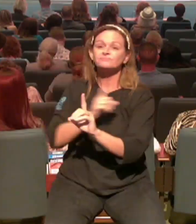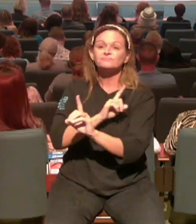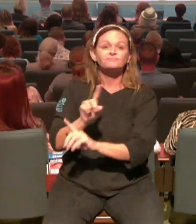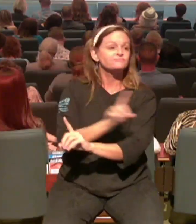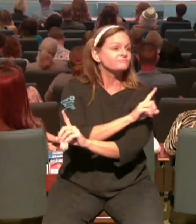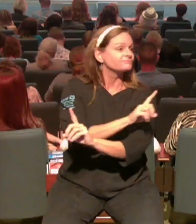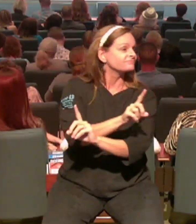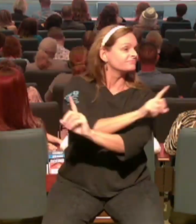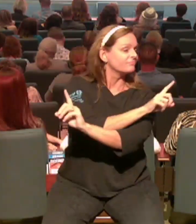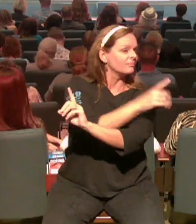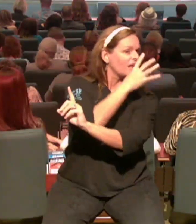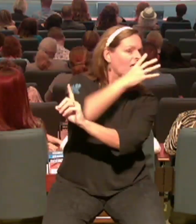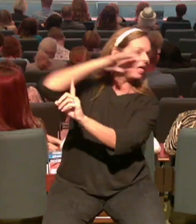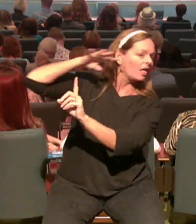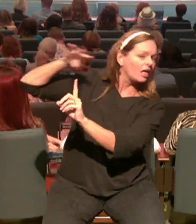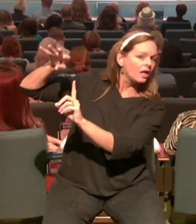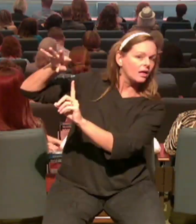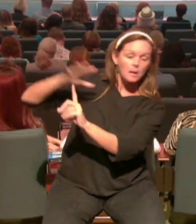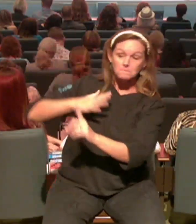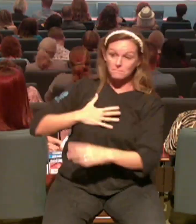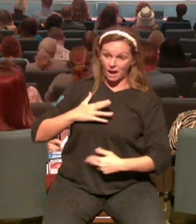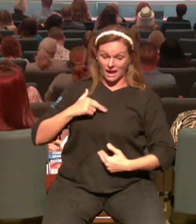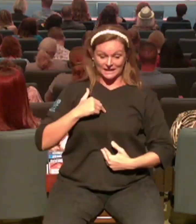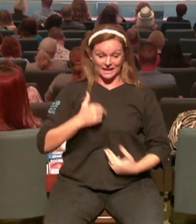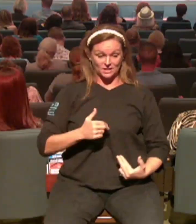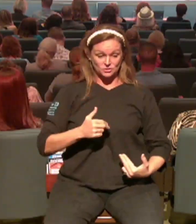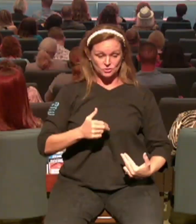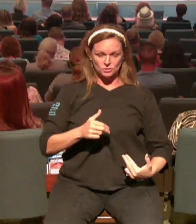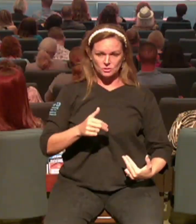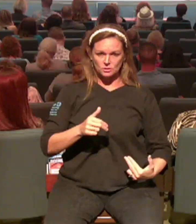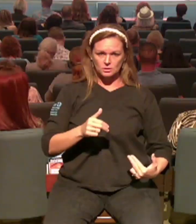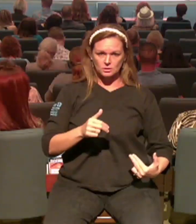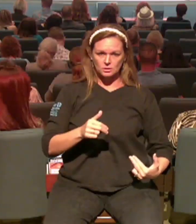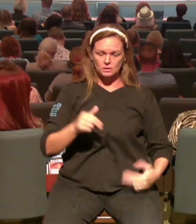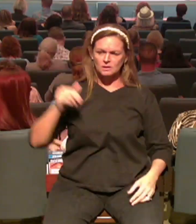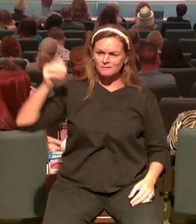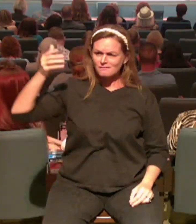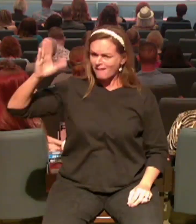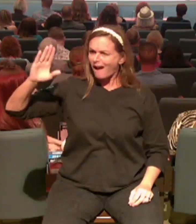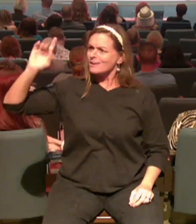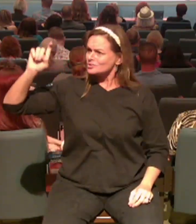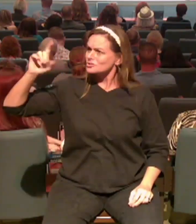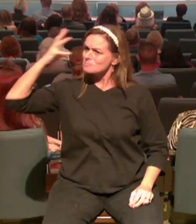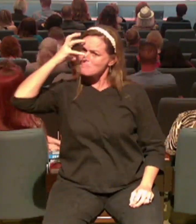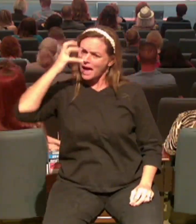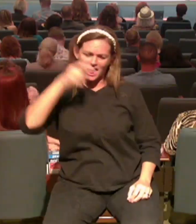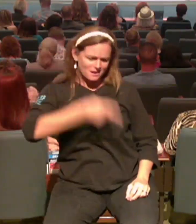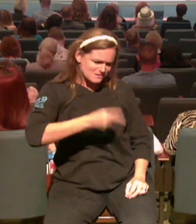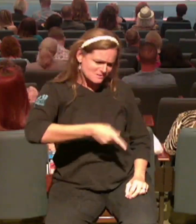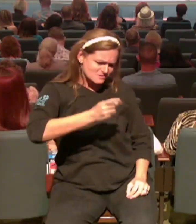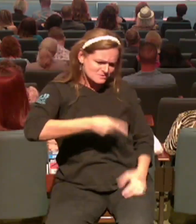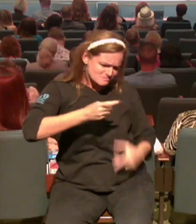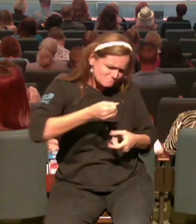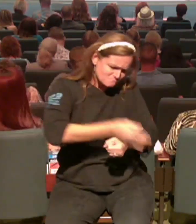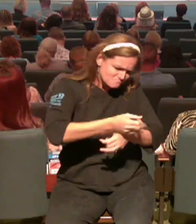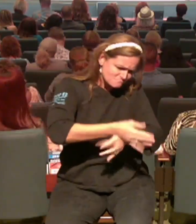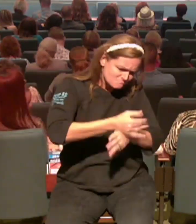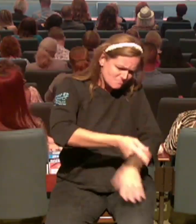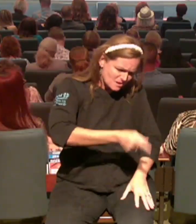really want to go. And by nature, he said, I deserve God's anger. But look at these next two